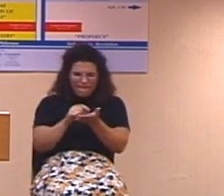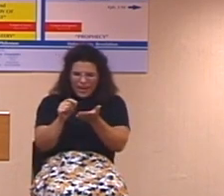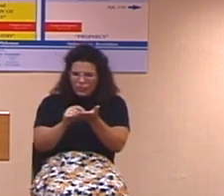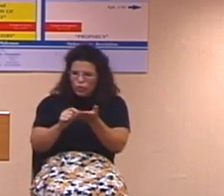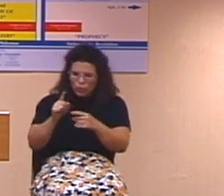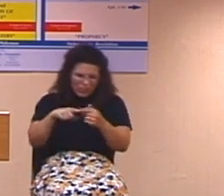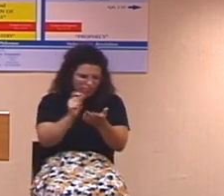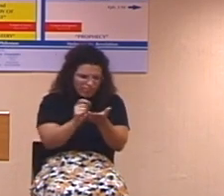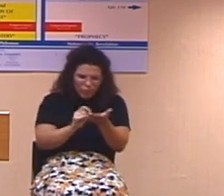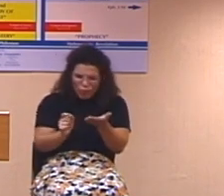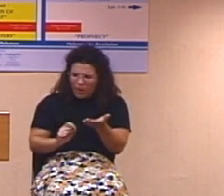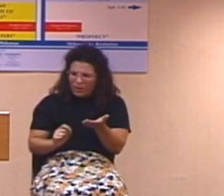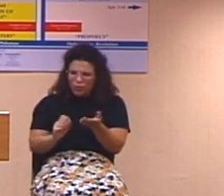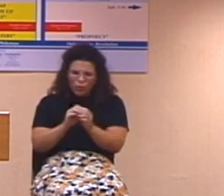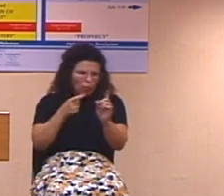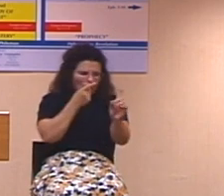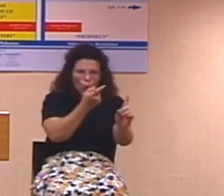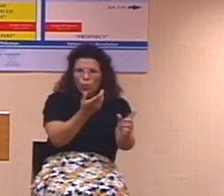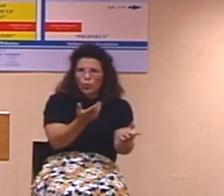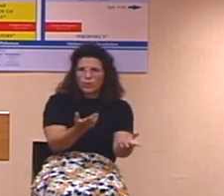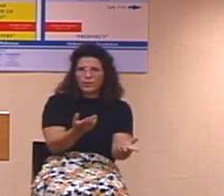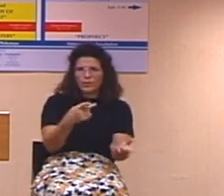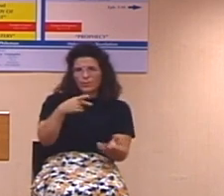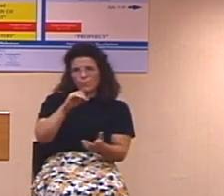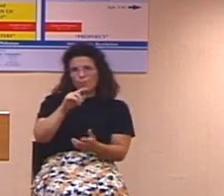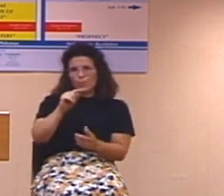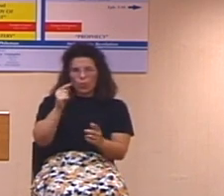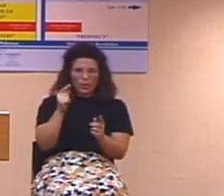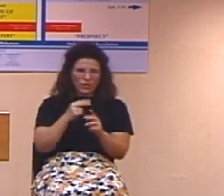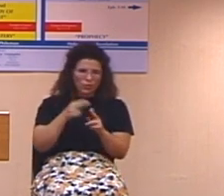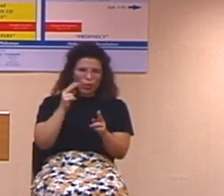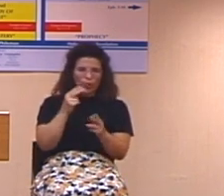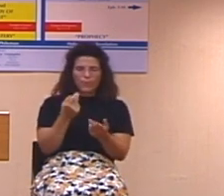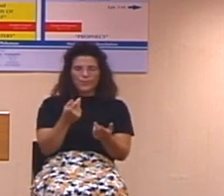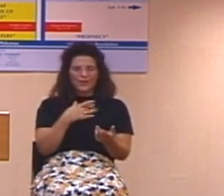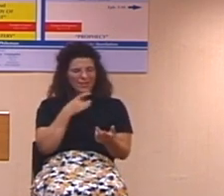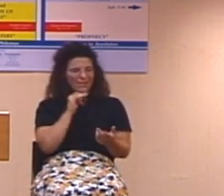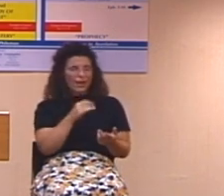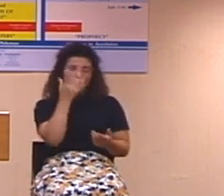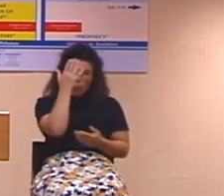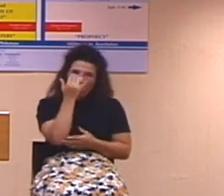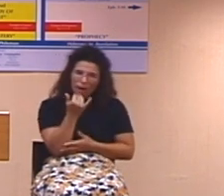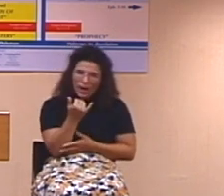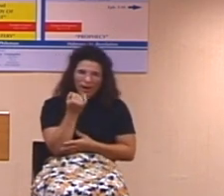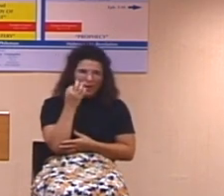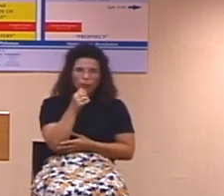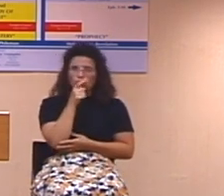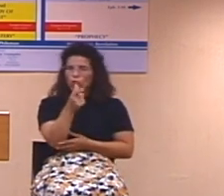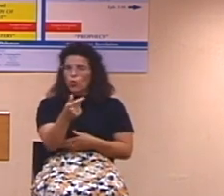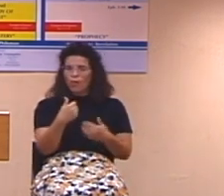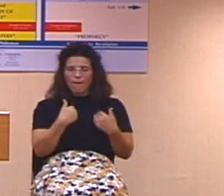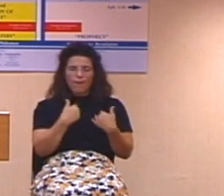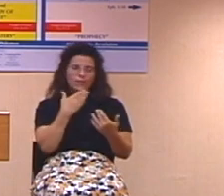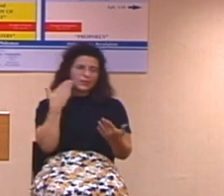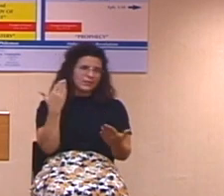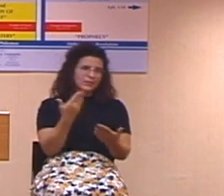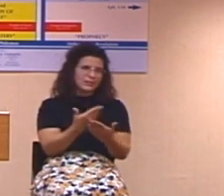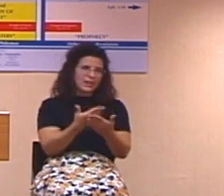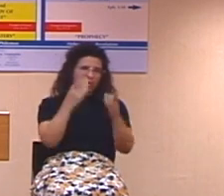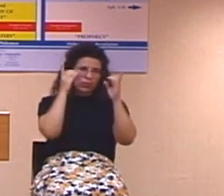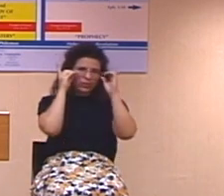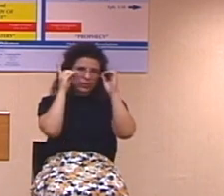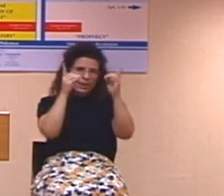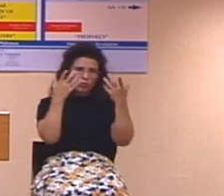no point. And I liked that. I was like, there you go. Why? Because if you don't have sound